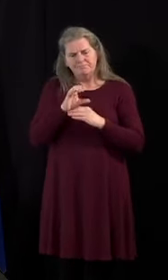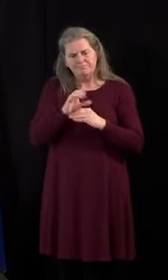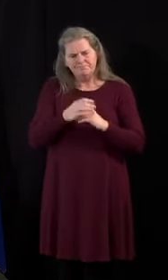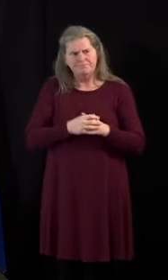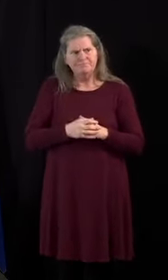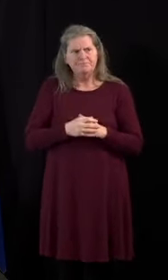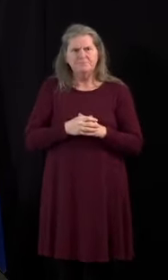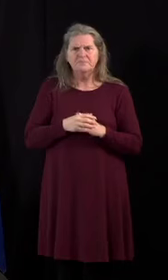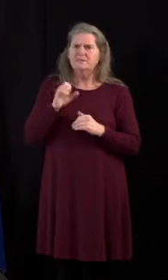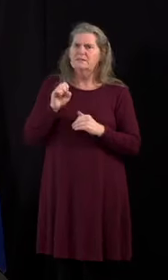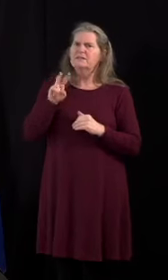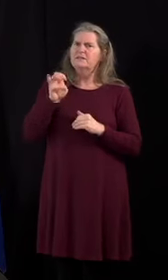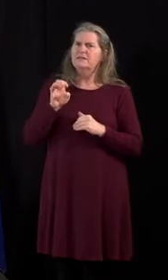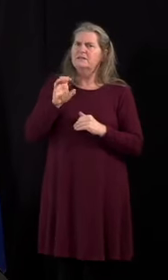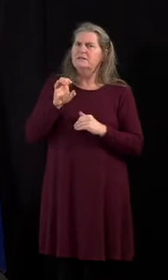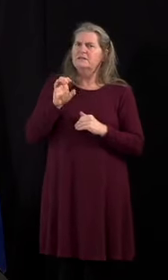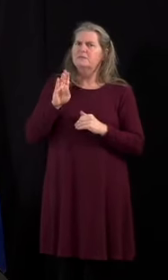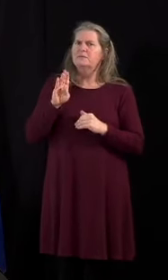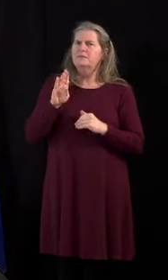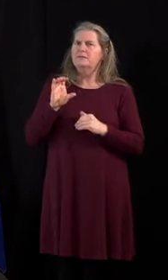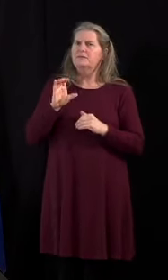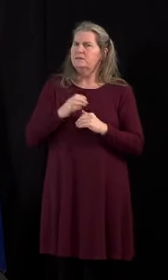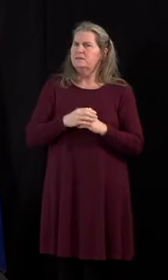Steve with CBC.